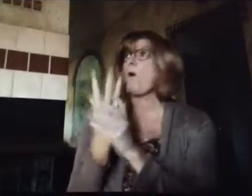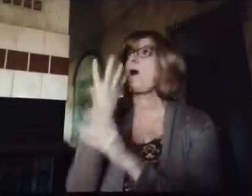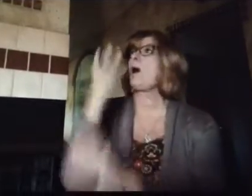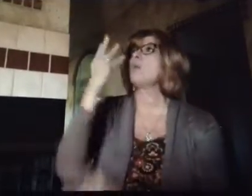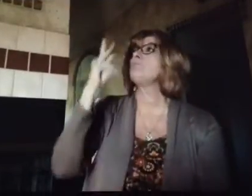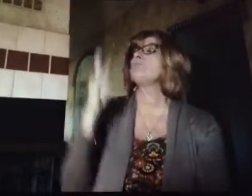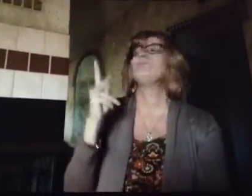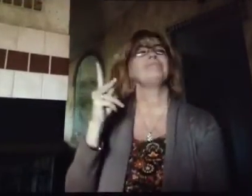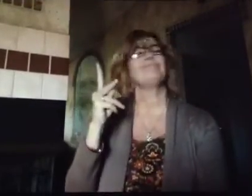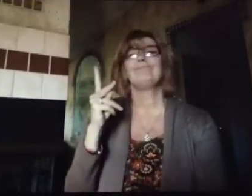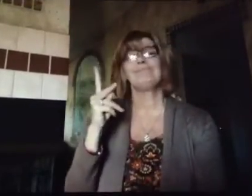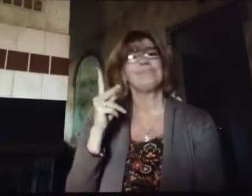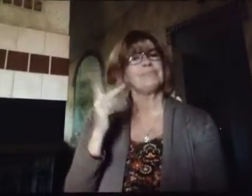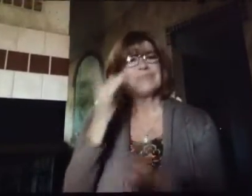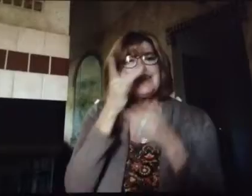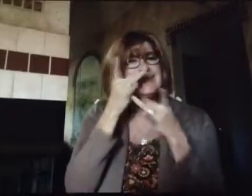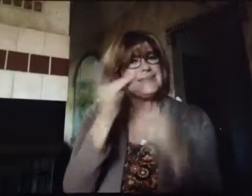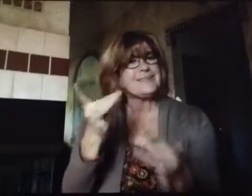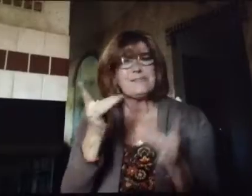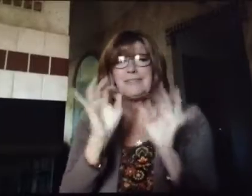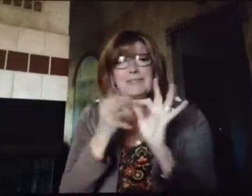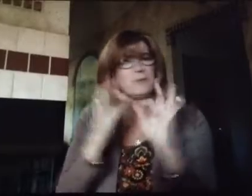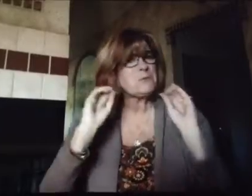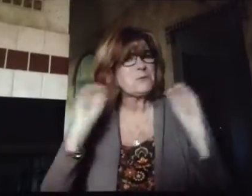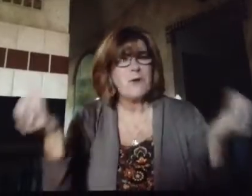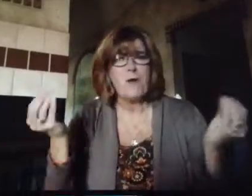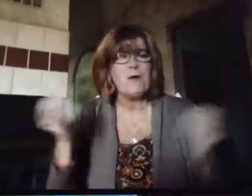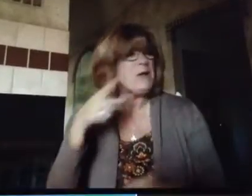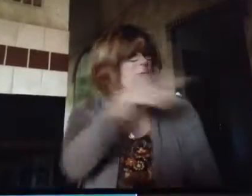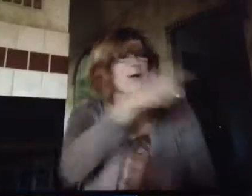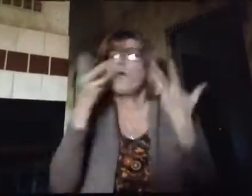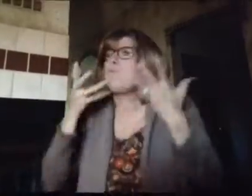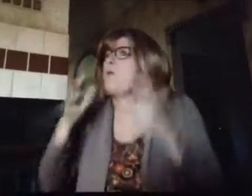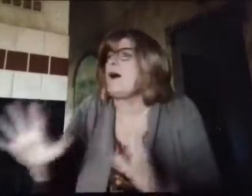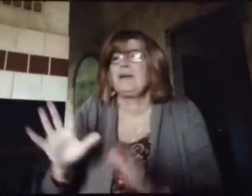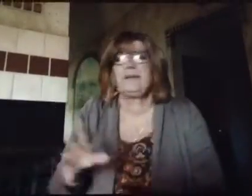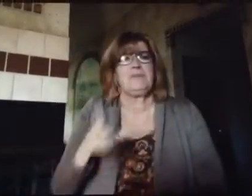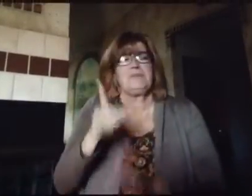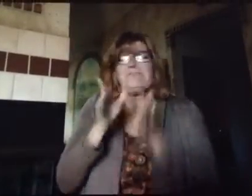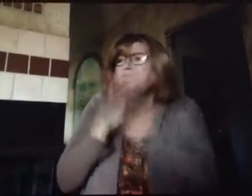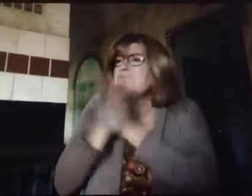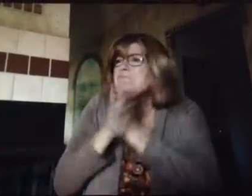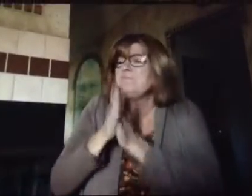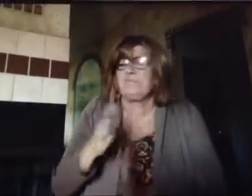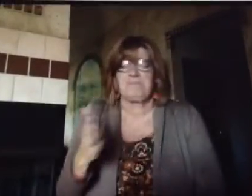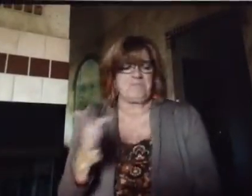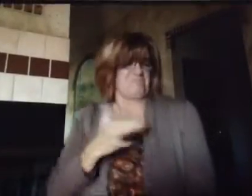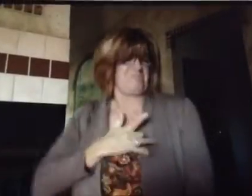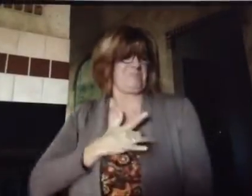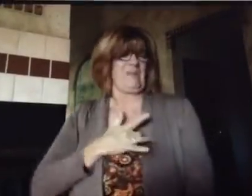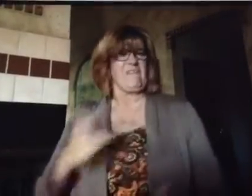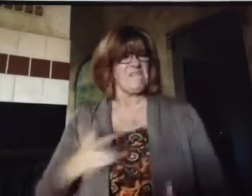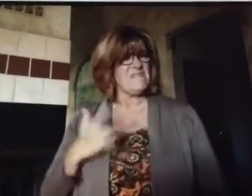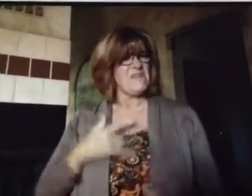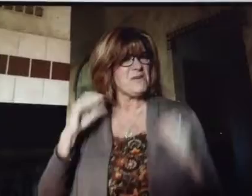specifically, and they grow up and they have no desire to interpret. They're not